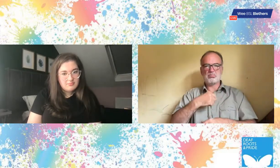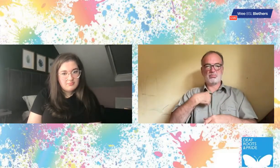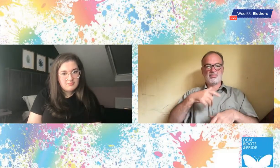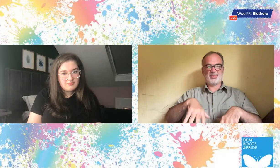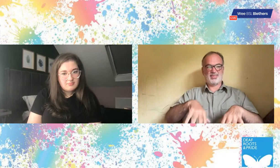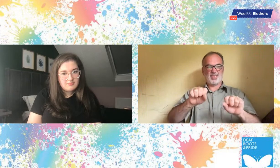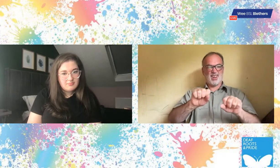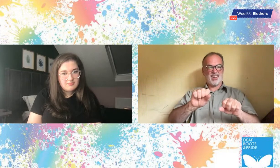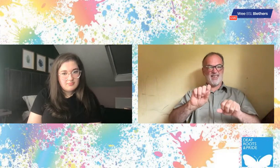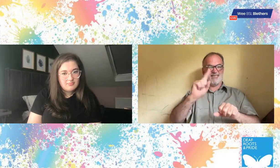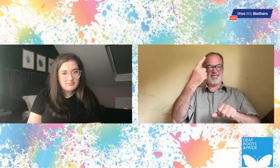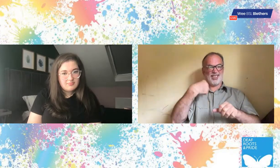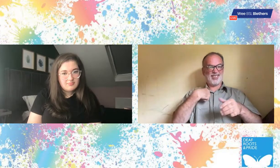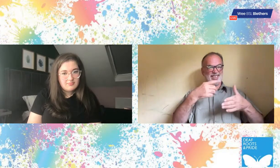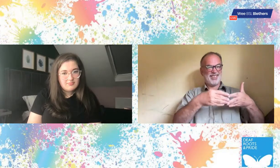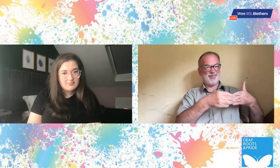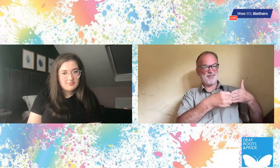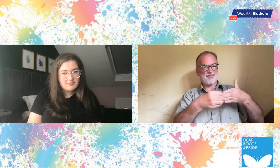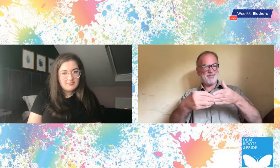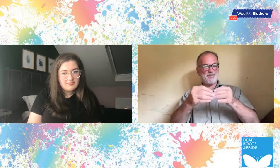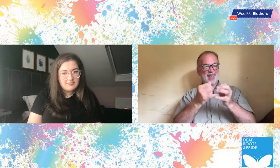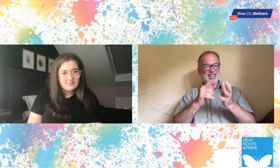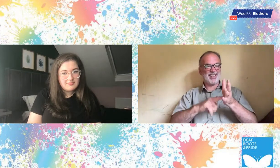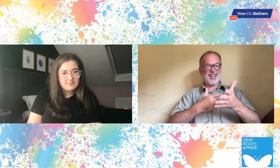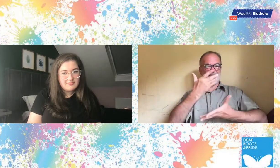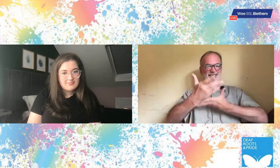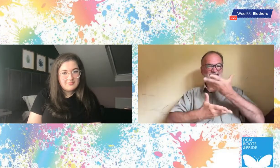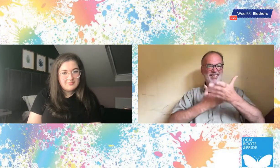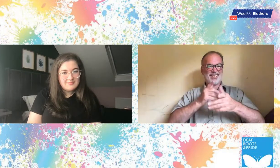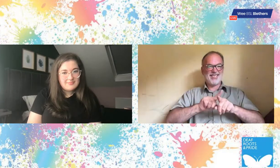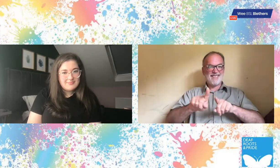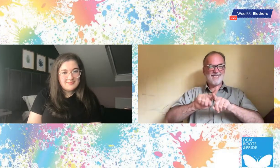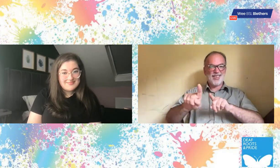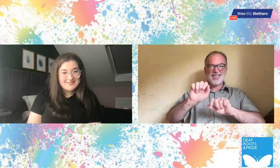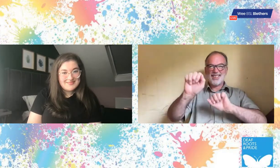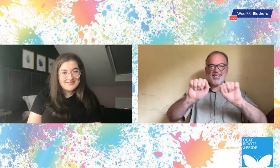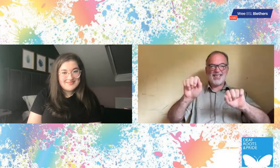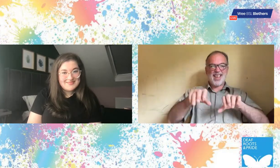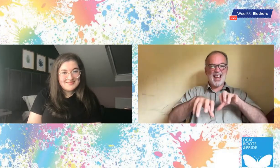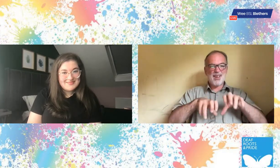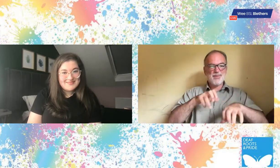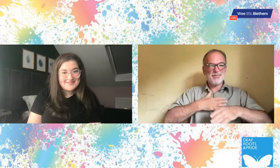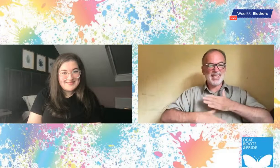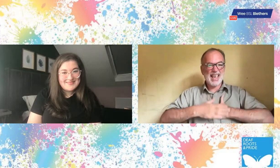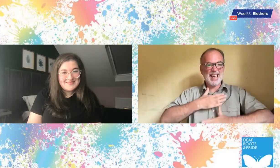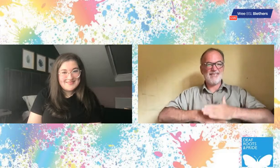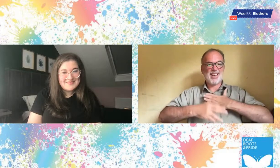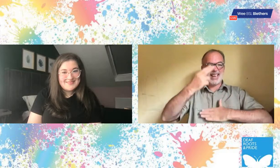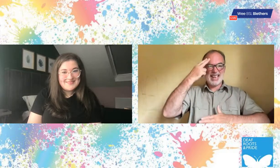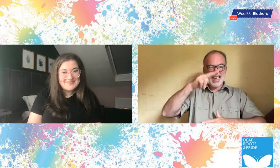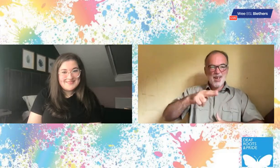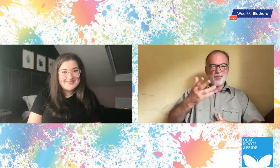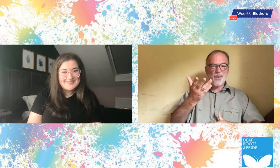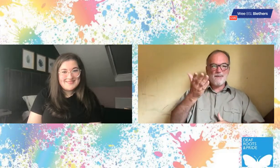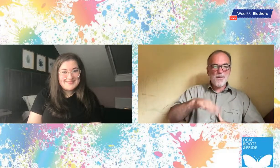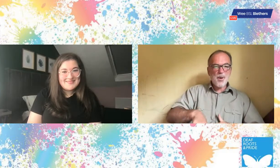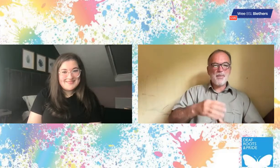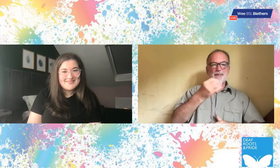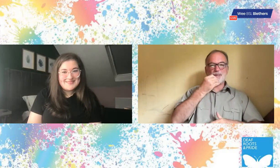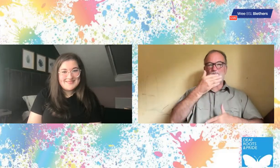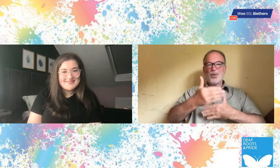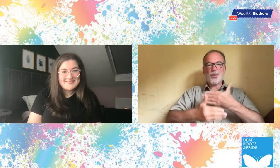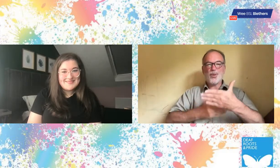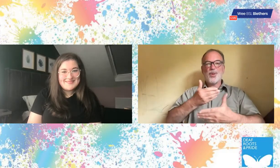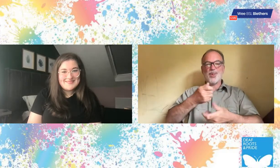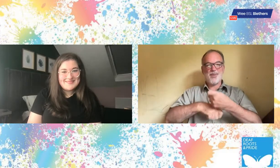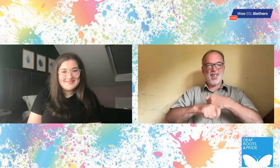sure deaf people should have access to Chester Zoo. And they said, oh, what? So I eventually became the first BSL guide,